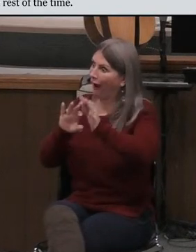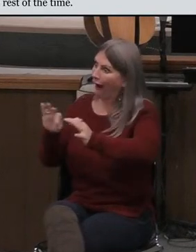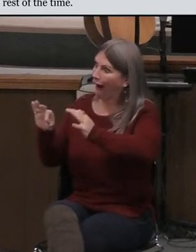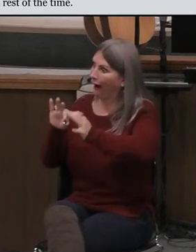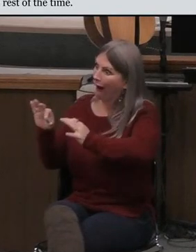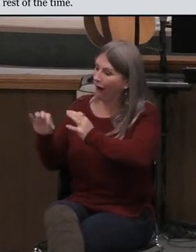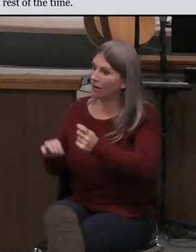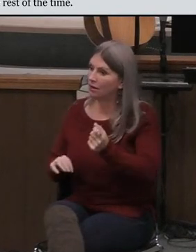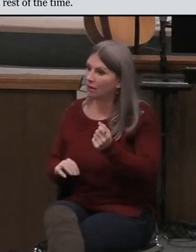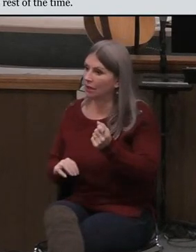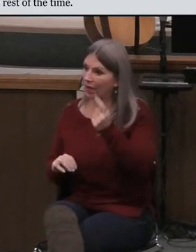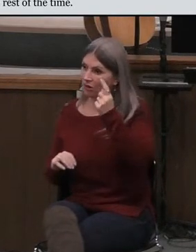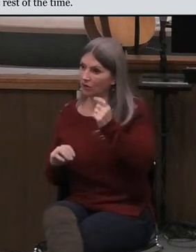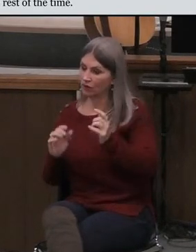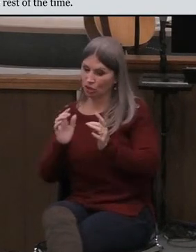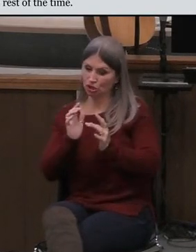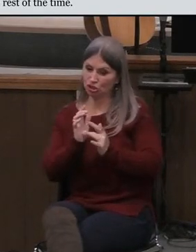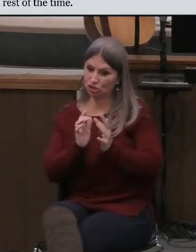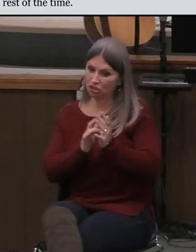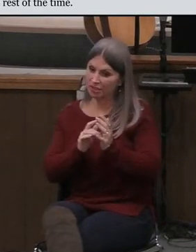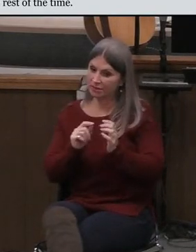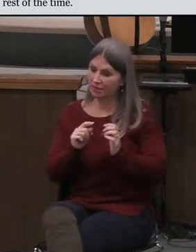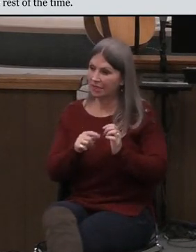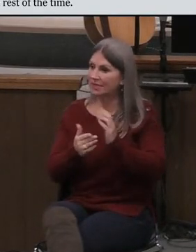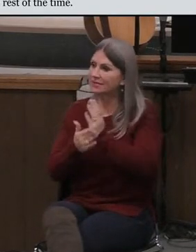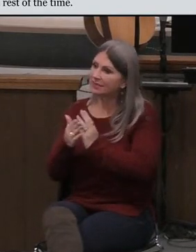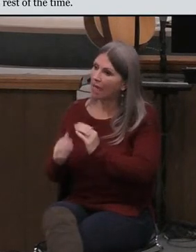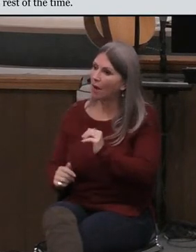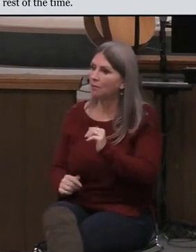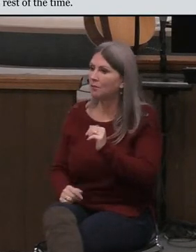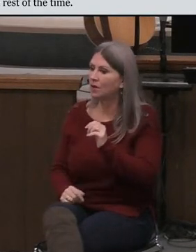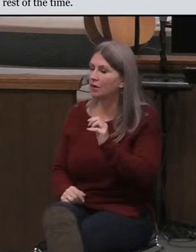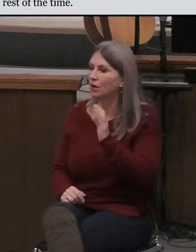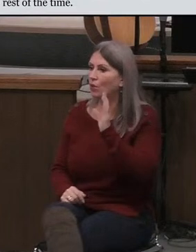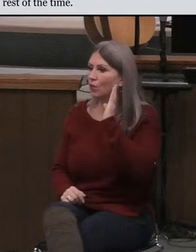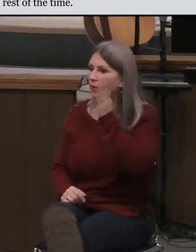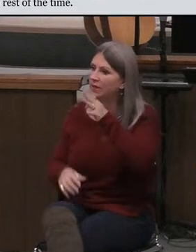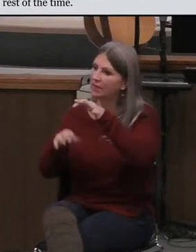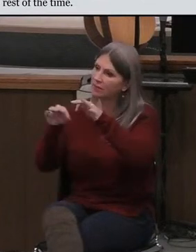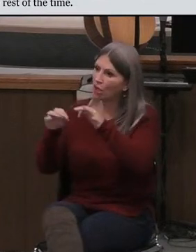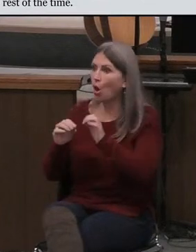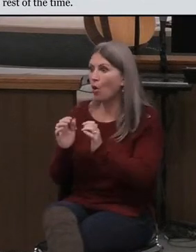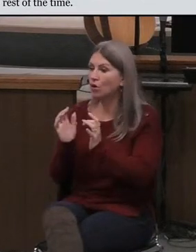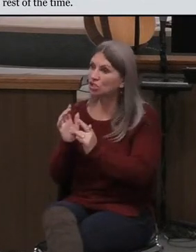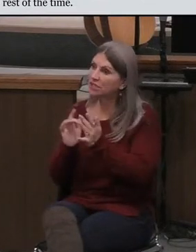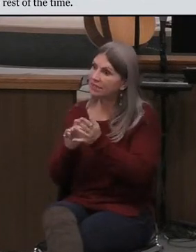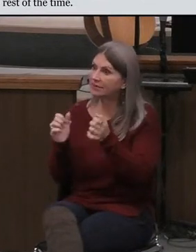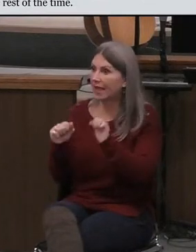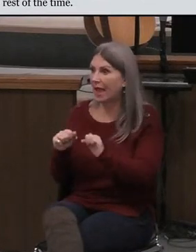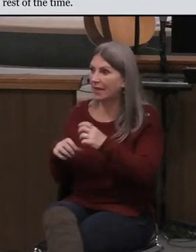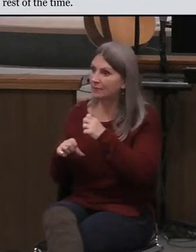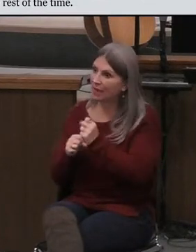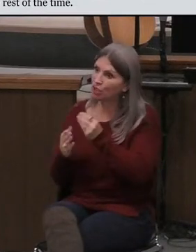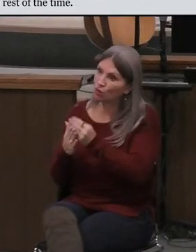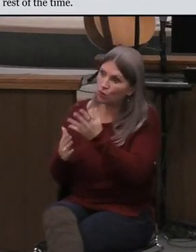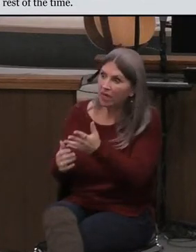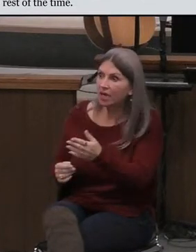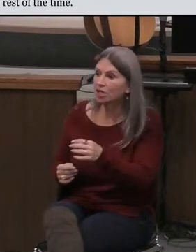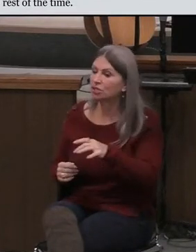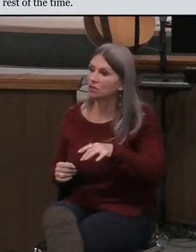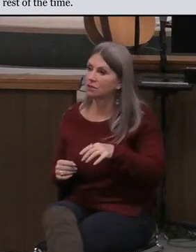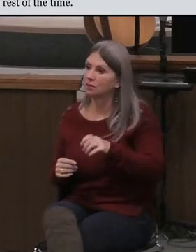The Christ who makes you rich when you sow a seed of faith and donate to